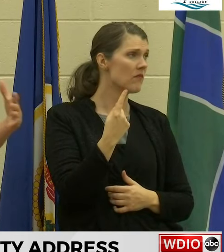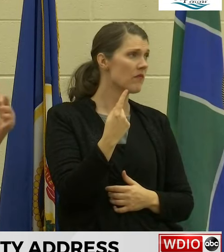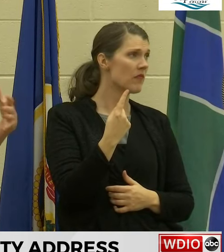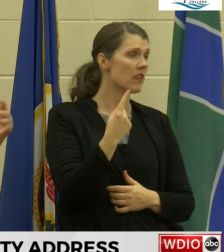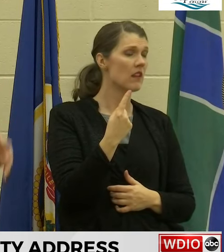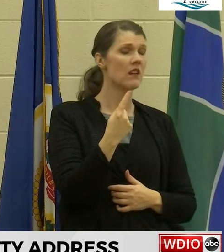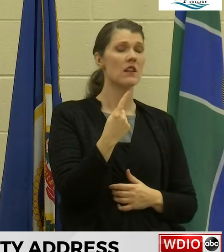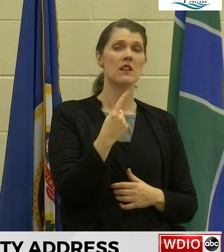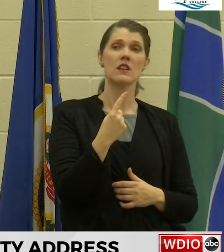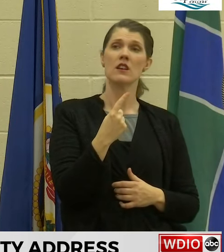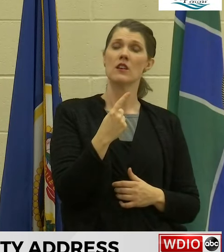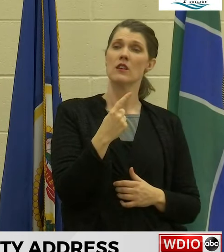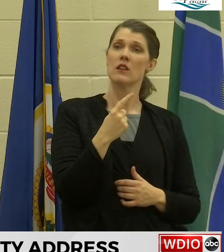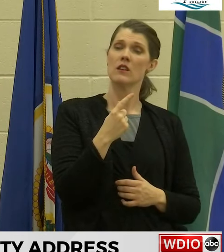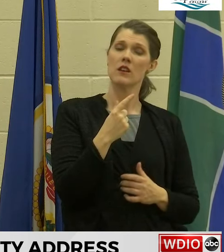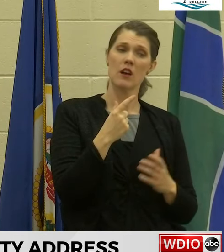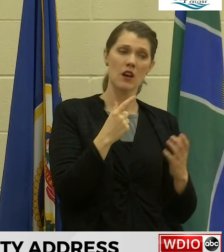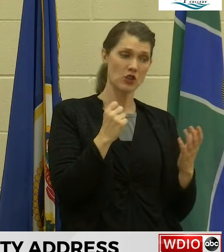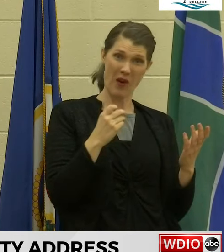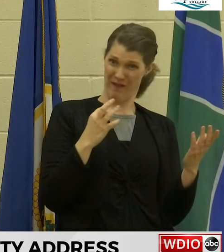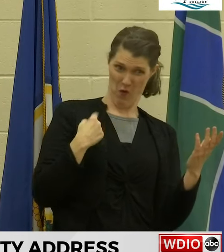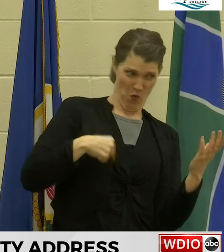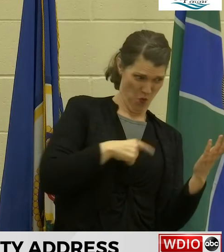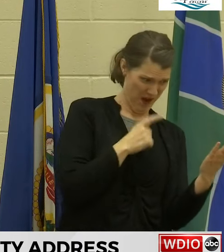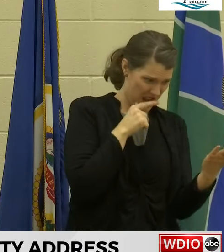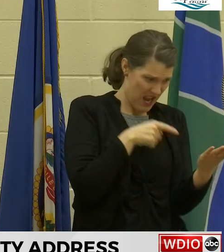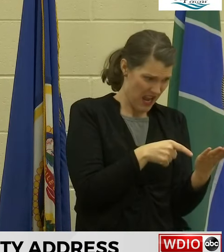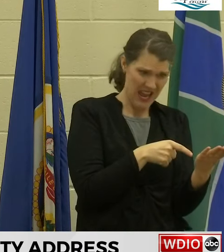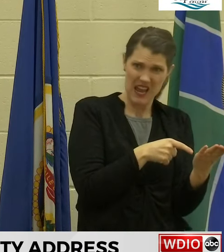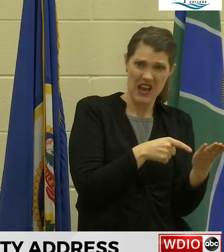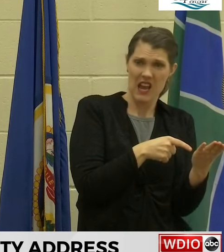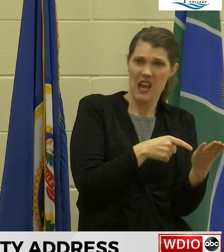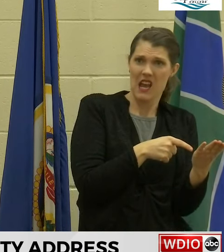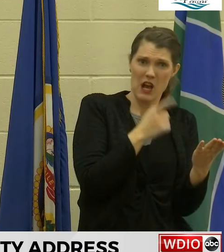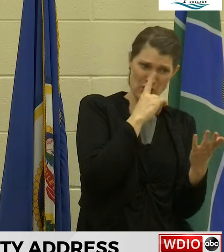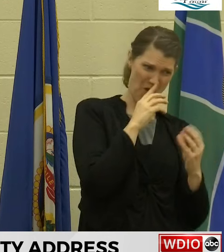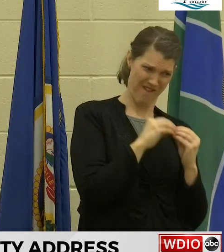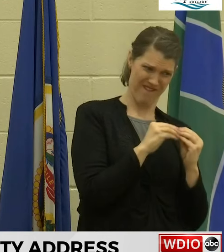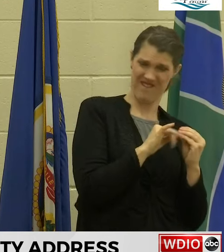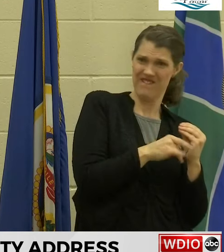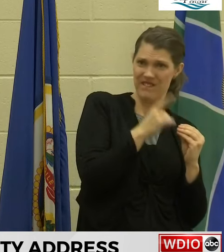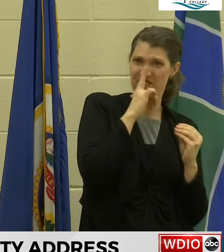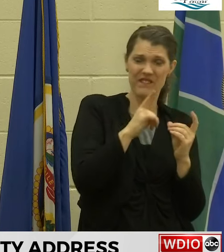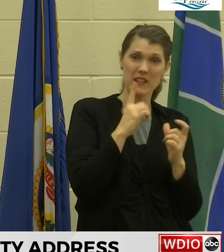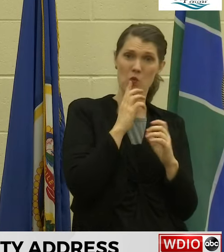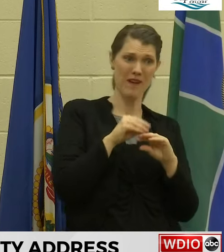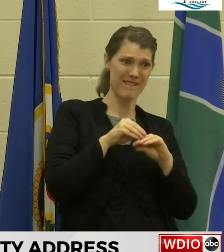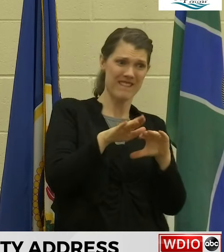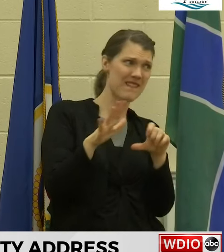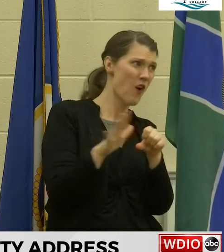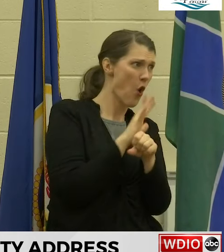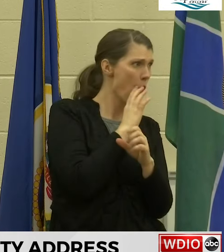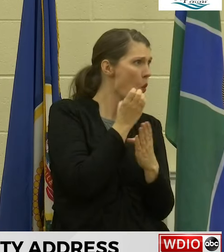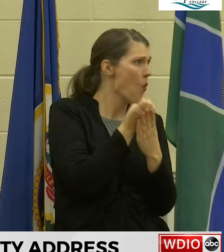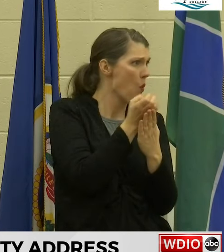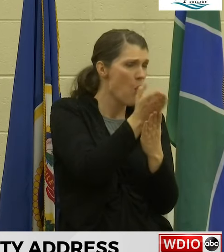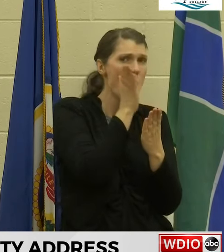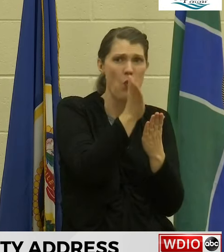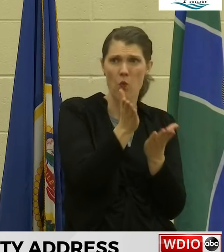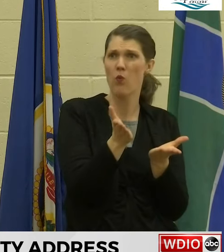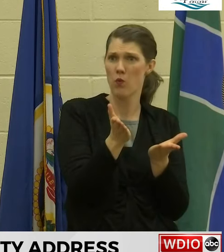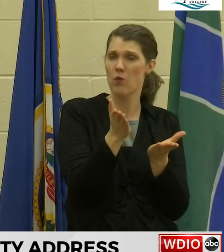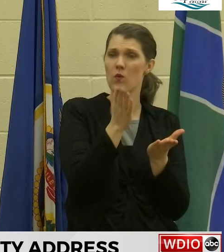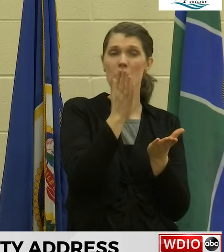And if we don't address these disparities, they threaten the economic health and vitality of our whole